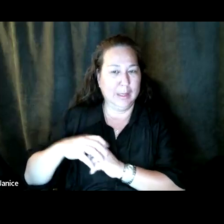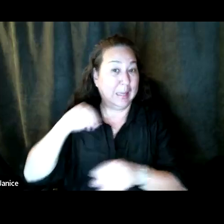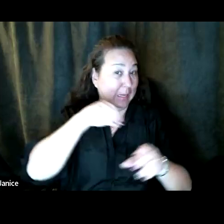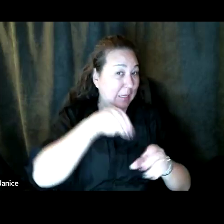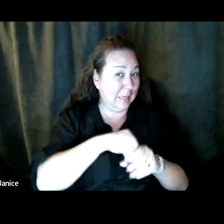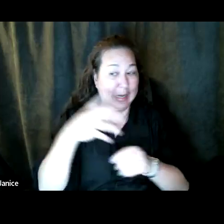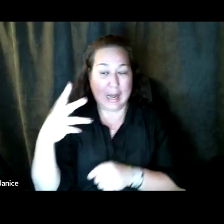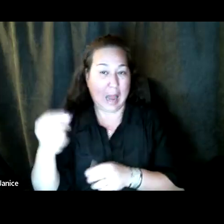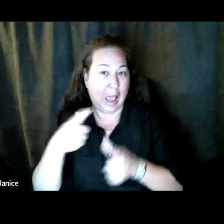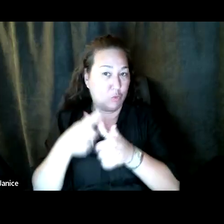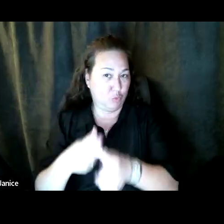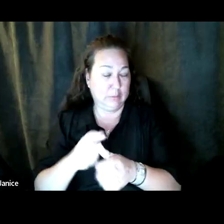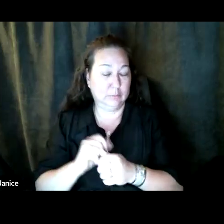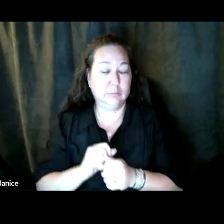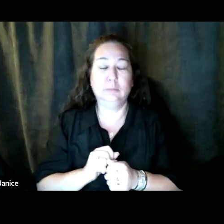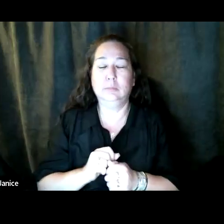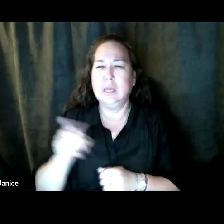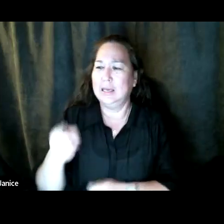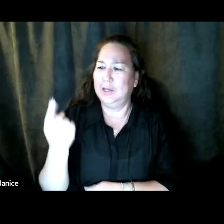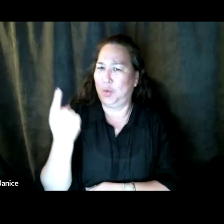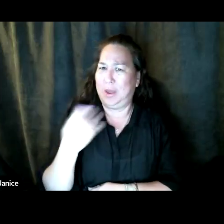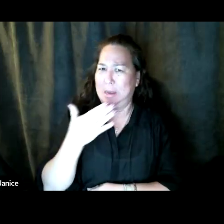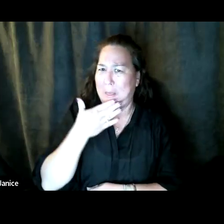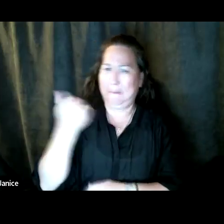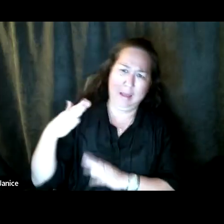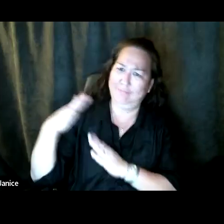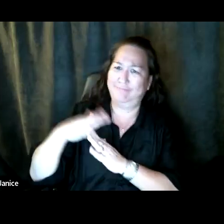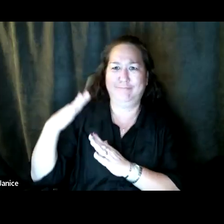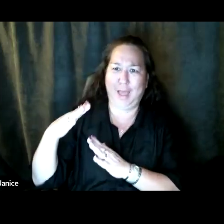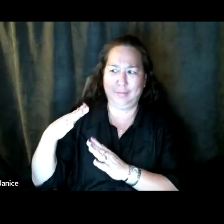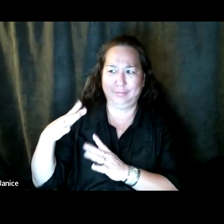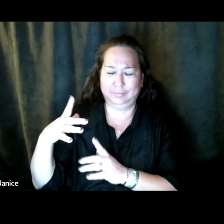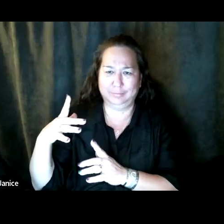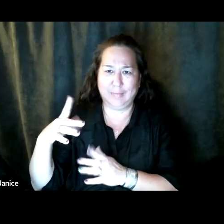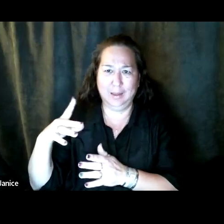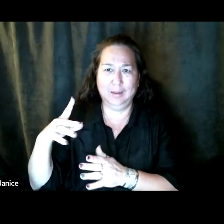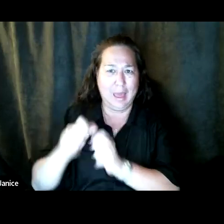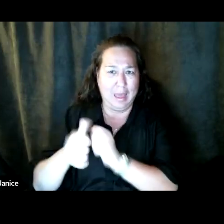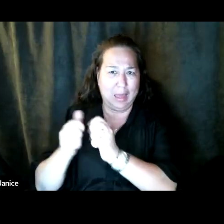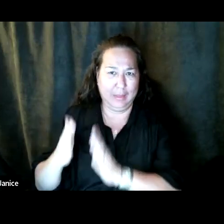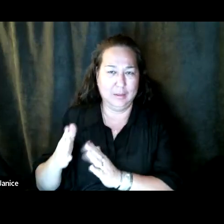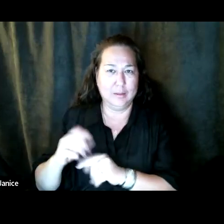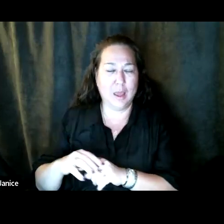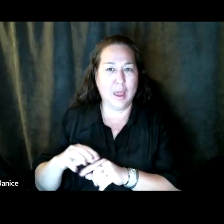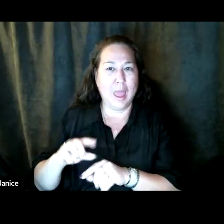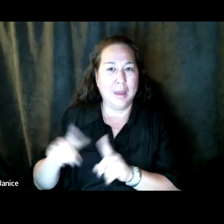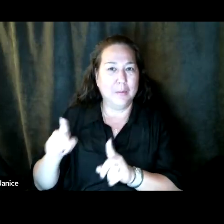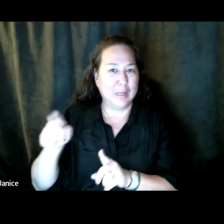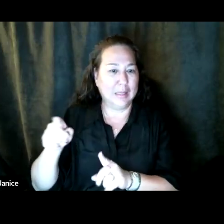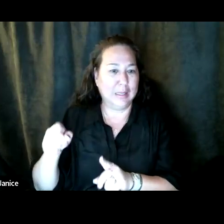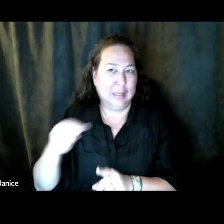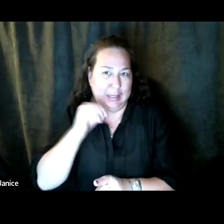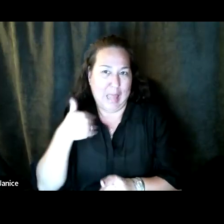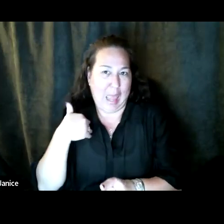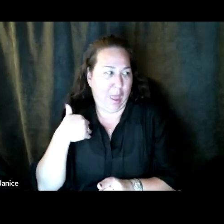track. He is one of the best athletes I've ever coached, but he has a insufficient track to compete on. It is now